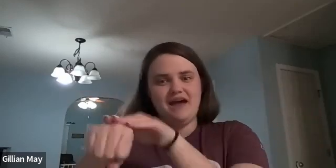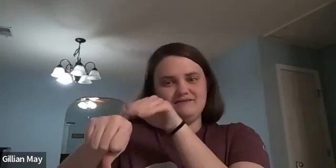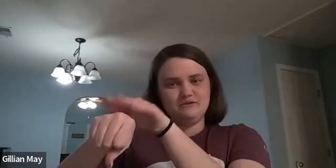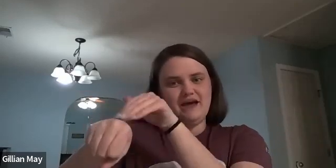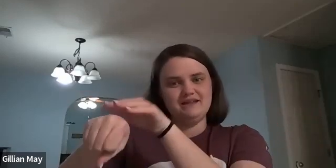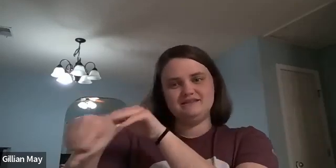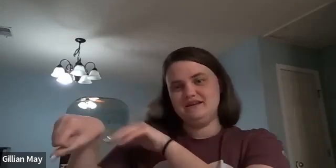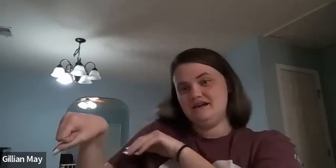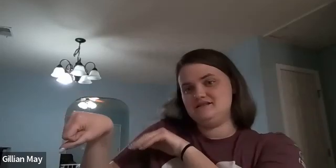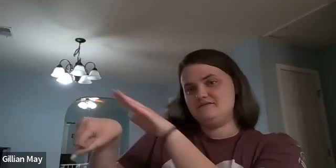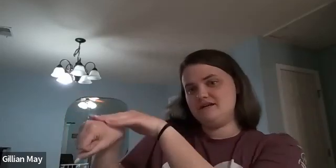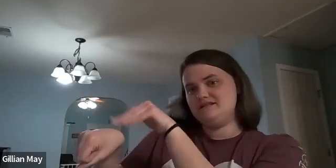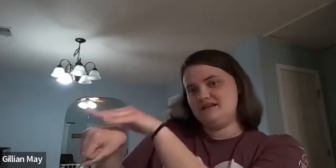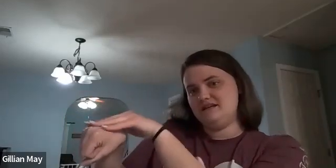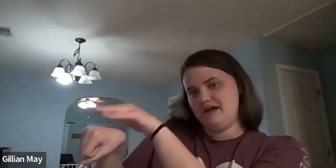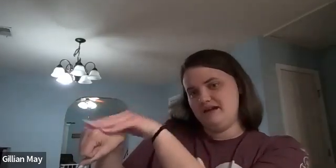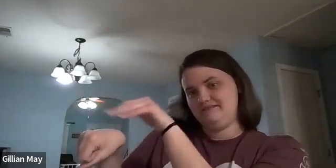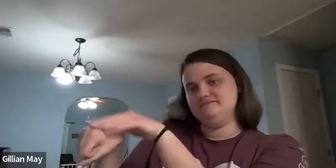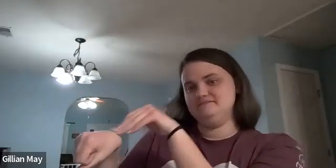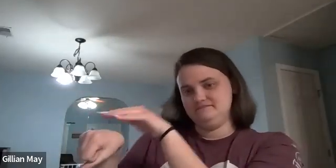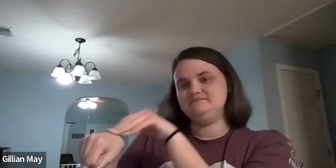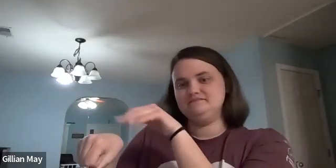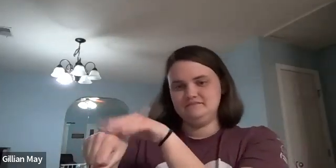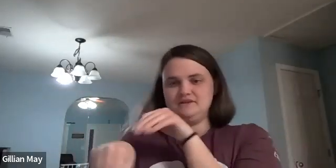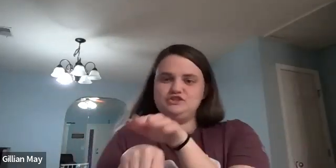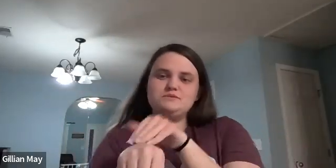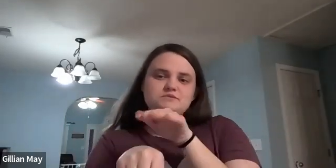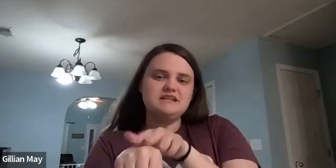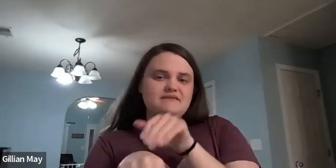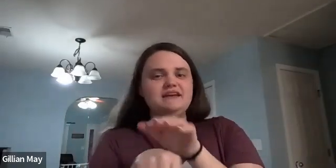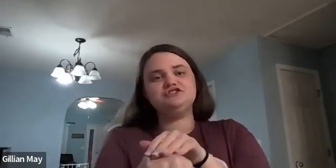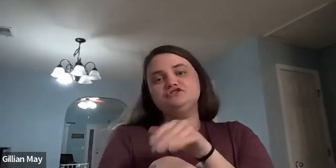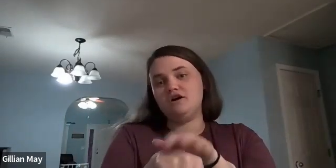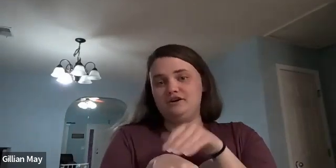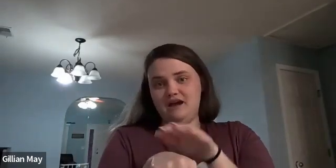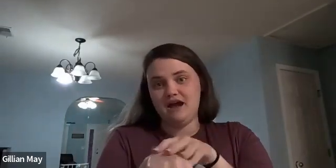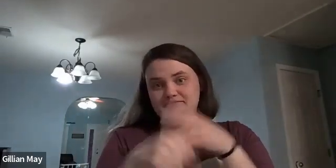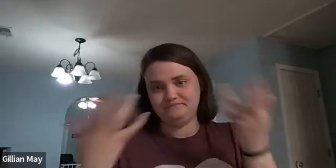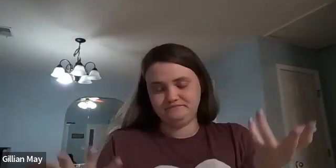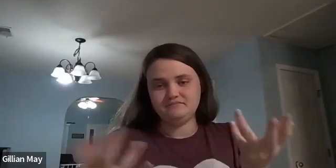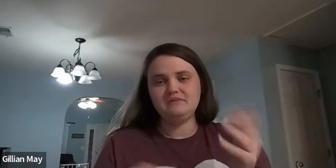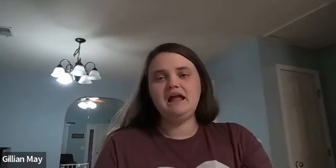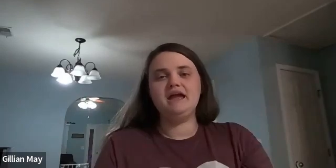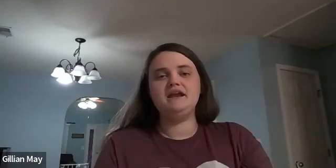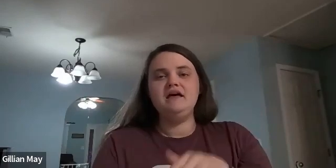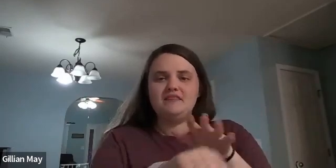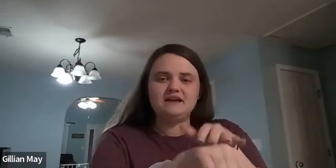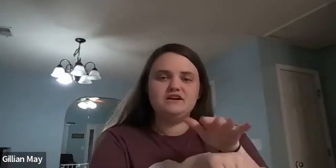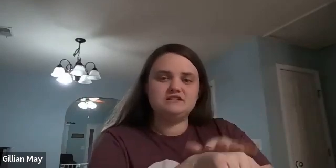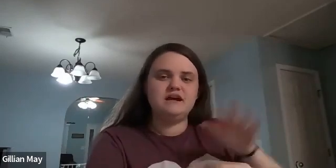that. So pets, the fist and the petting. So you almost pretend like it's your dog or your cat. And that can also Gillian, be